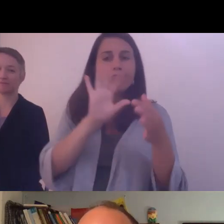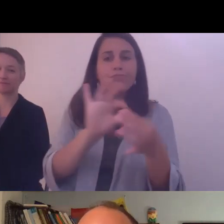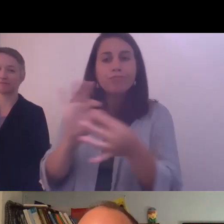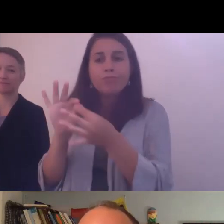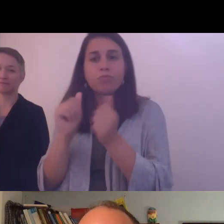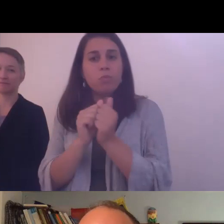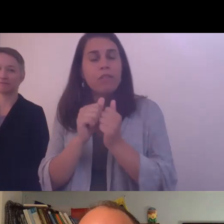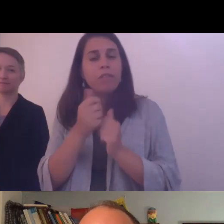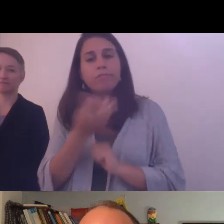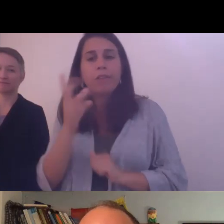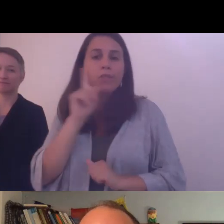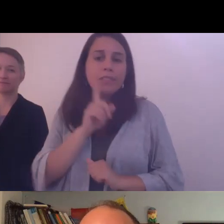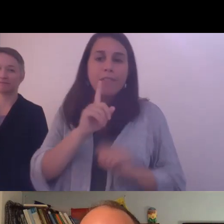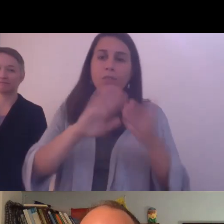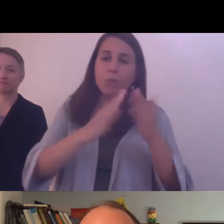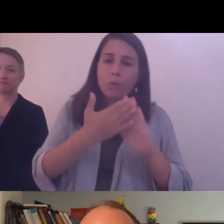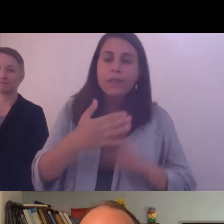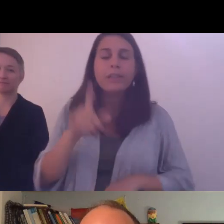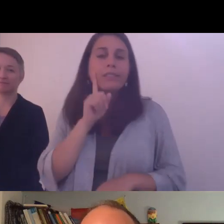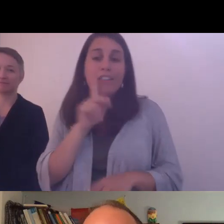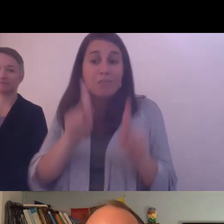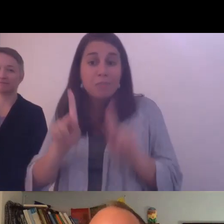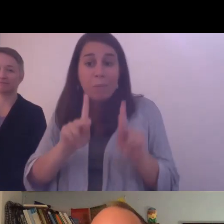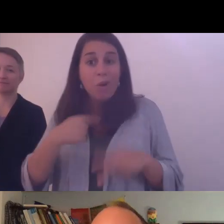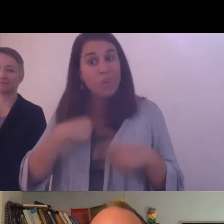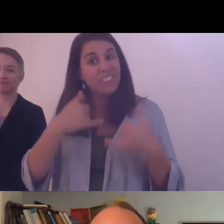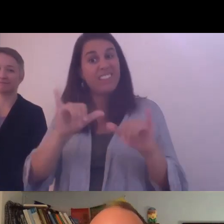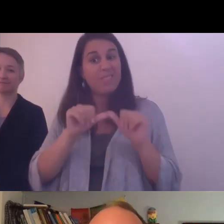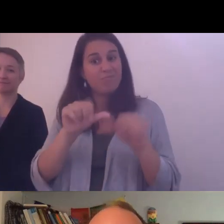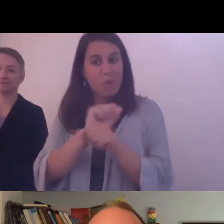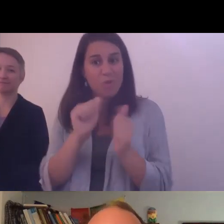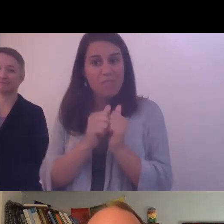deaf communities and deaf populations that we still work with. Lorne